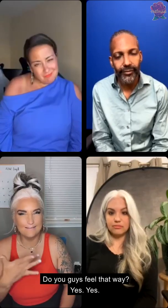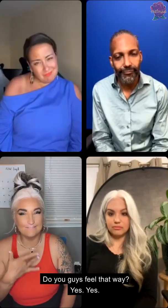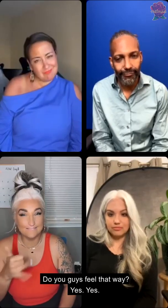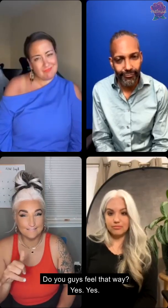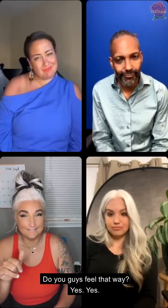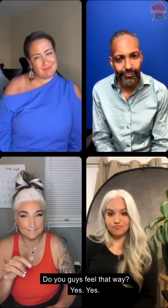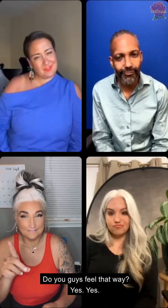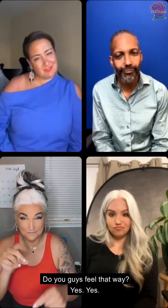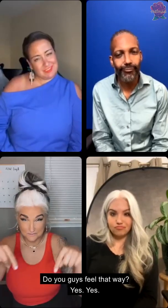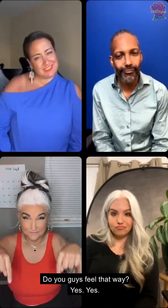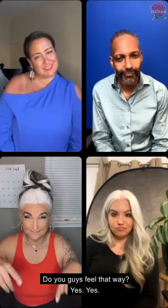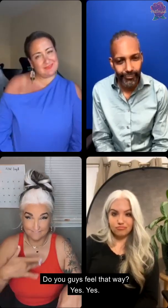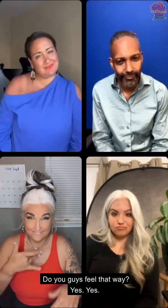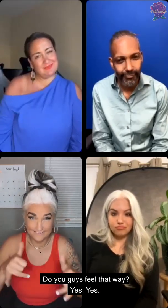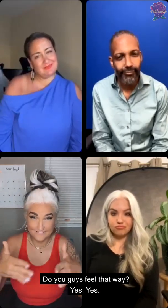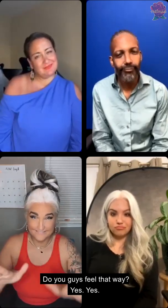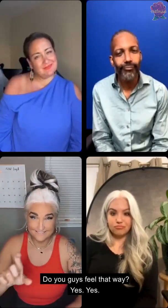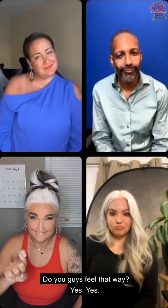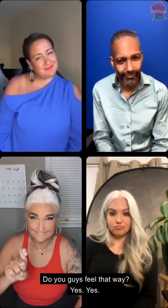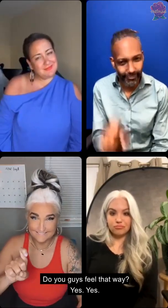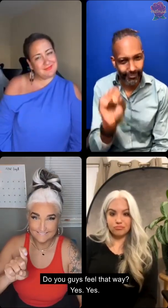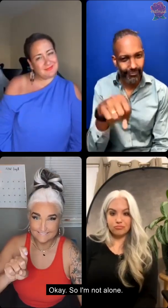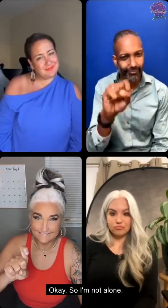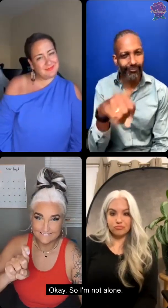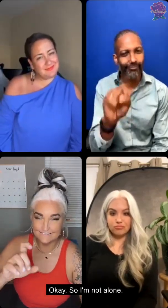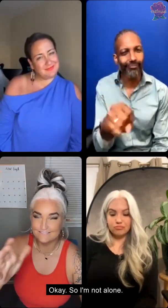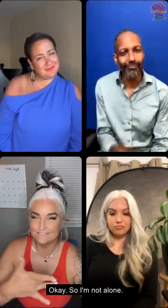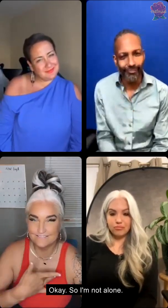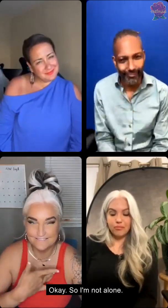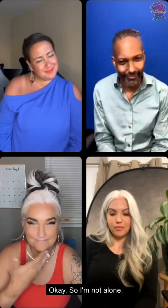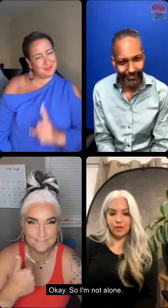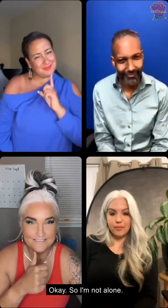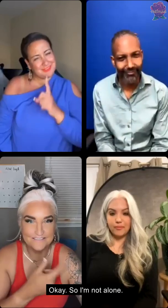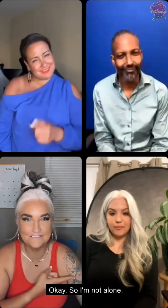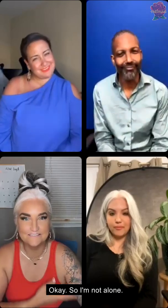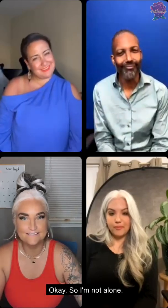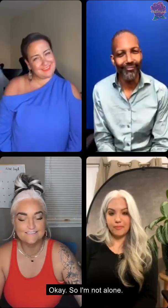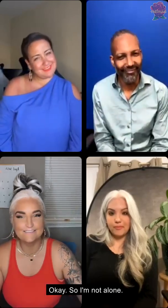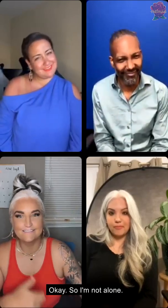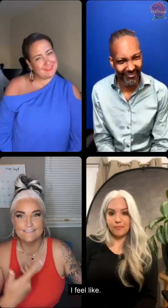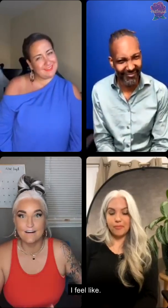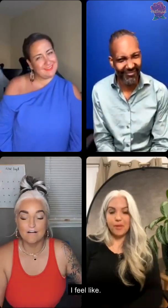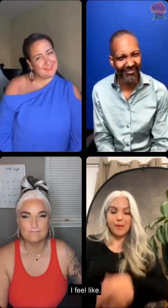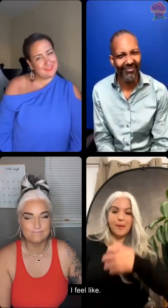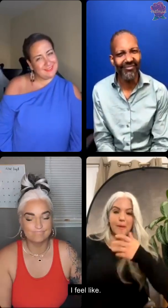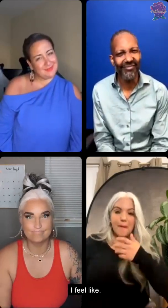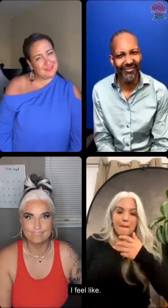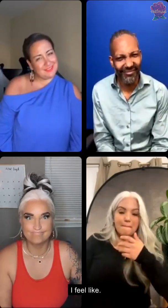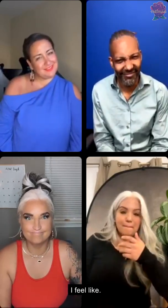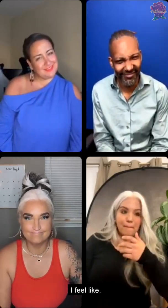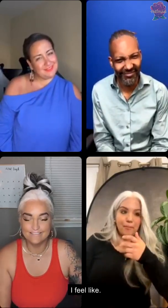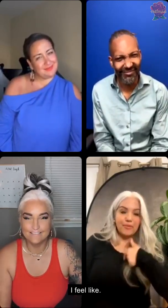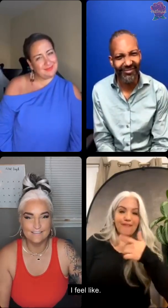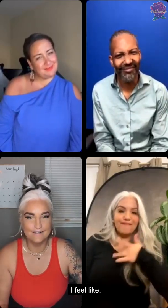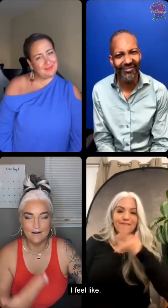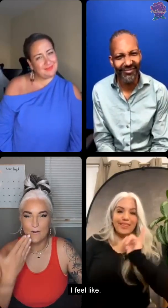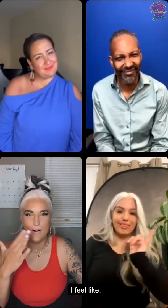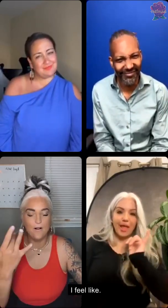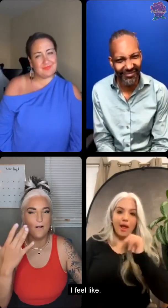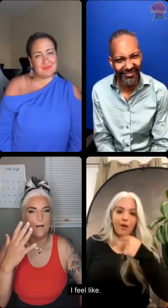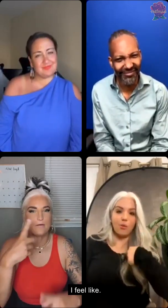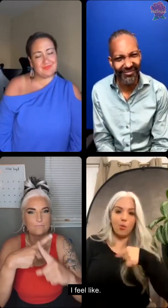would get punished more. Do you guys feel that way? Yes, yes. Okay, so I'm not alone. I feel